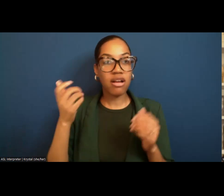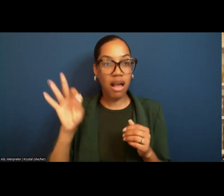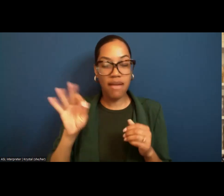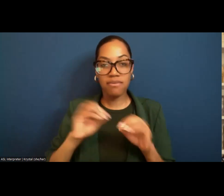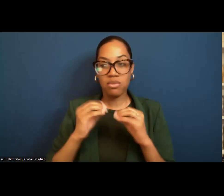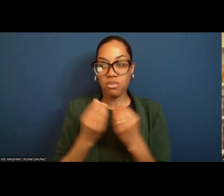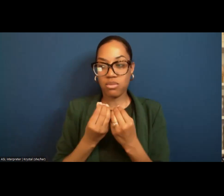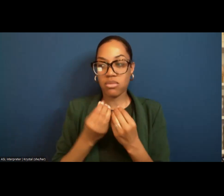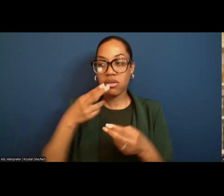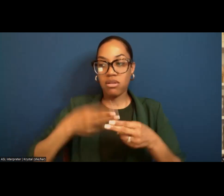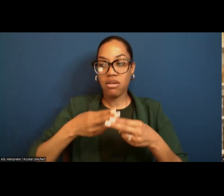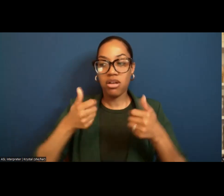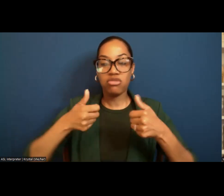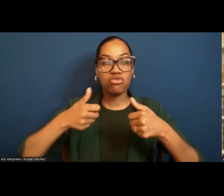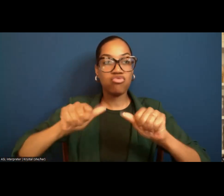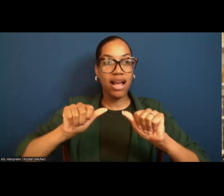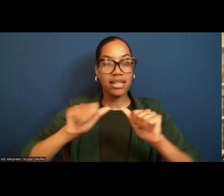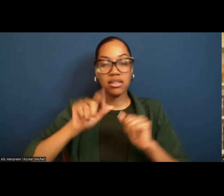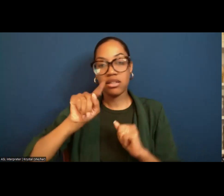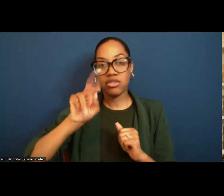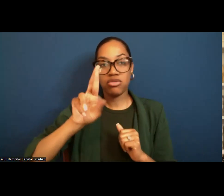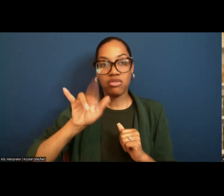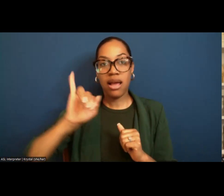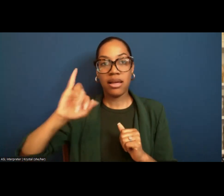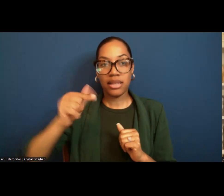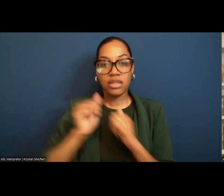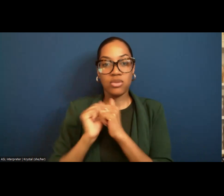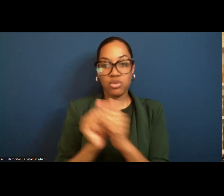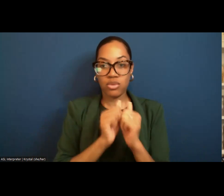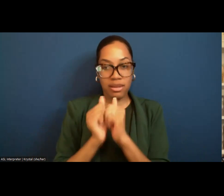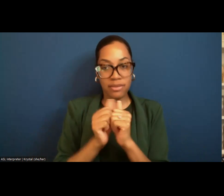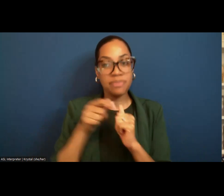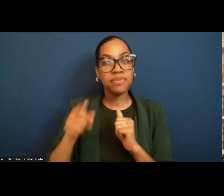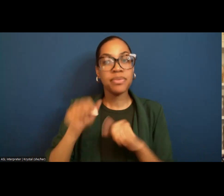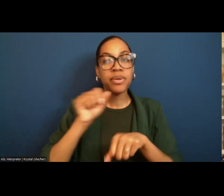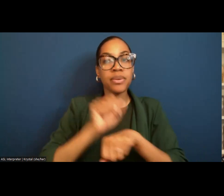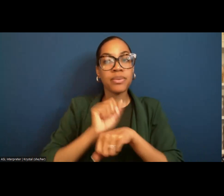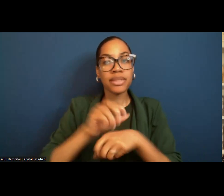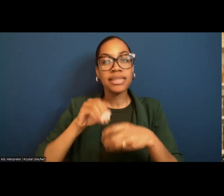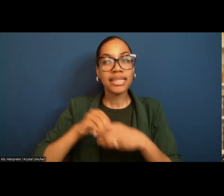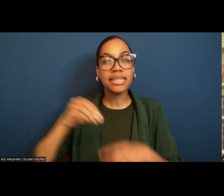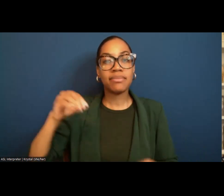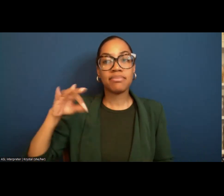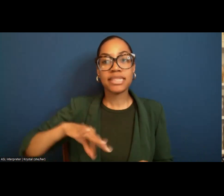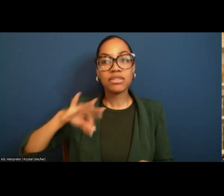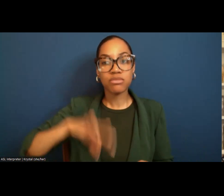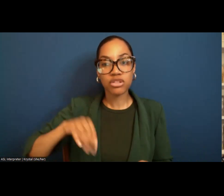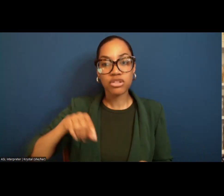nonprofit organization that supports early childhood work through advocacy, community